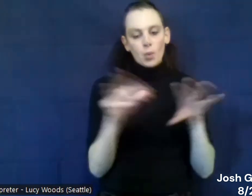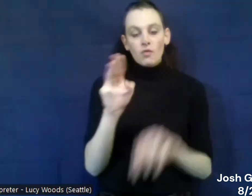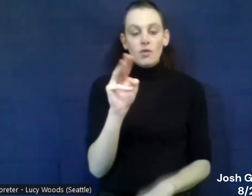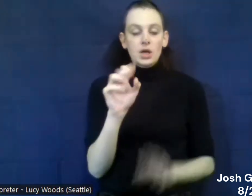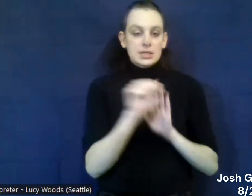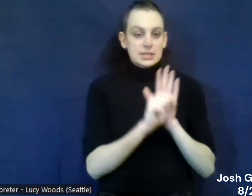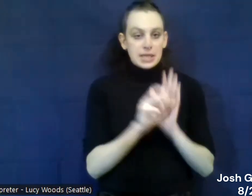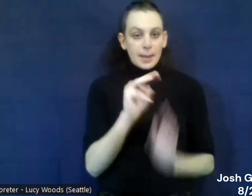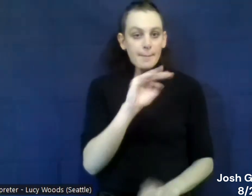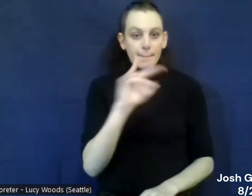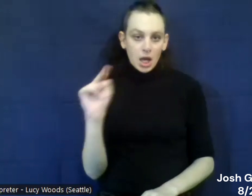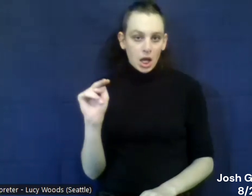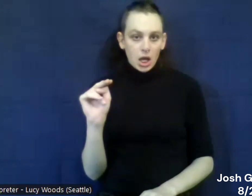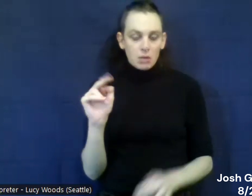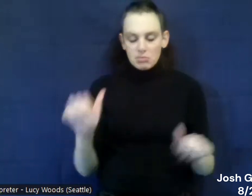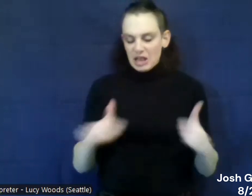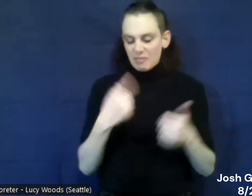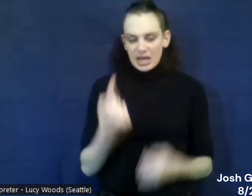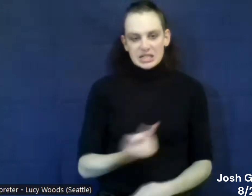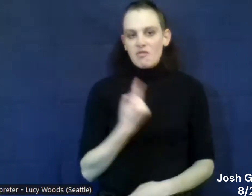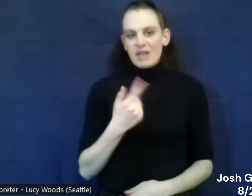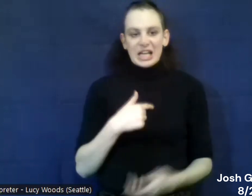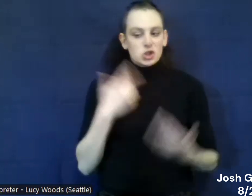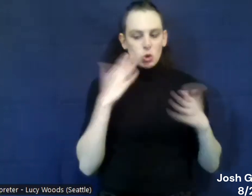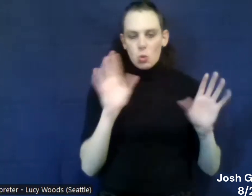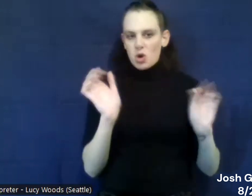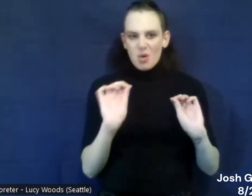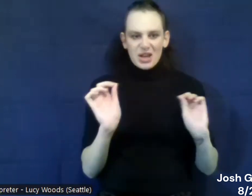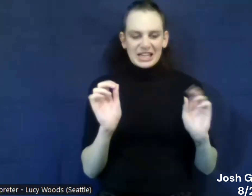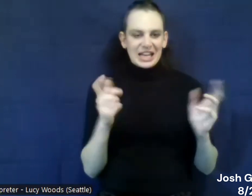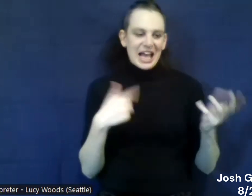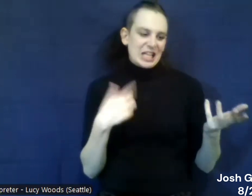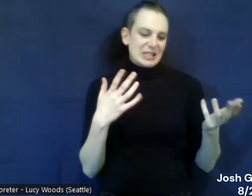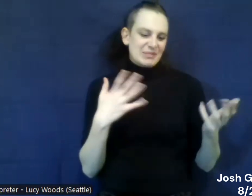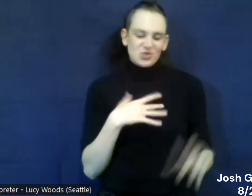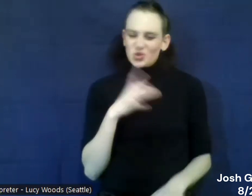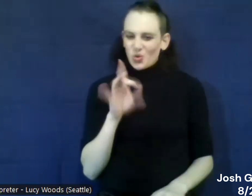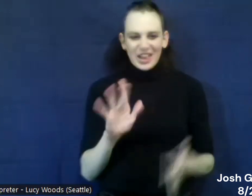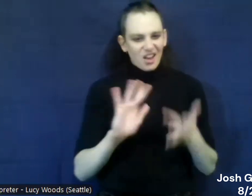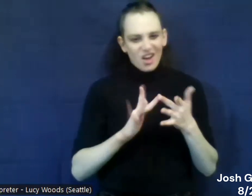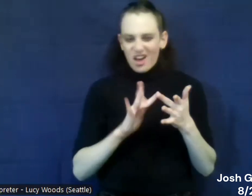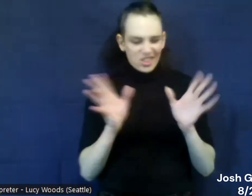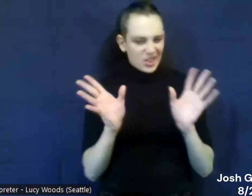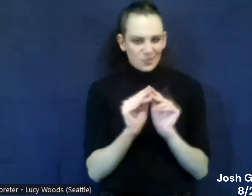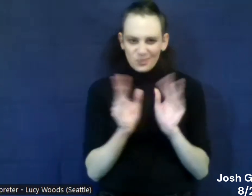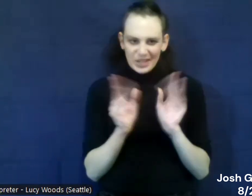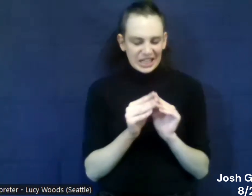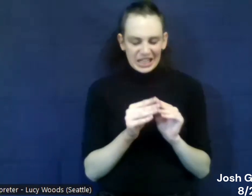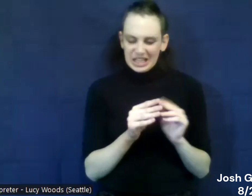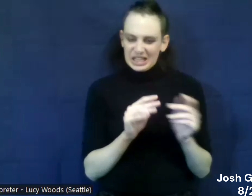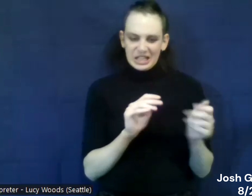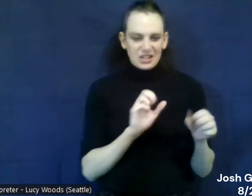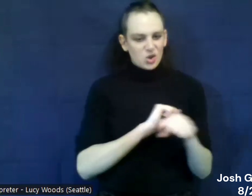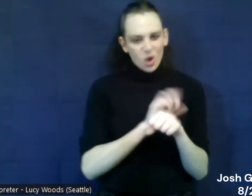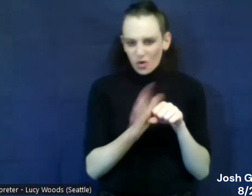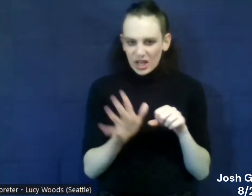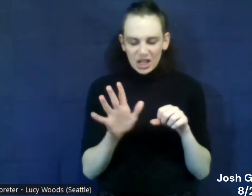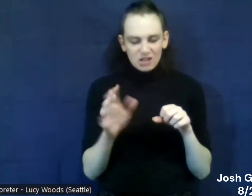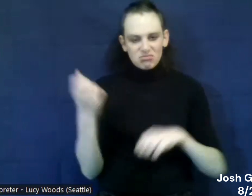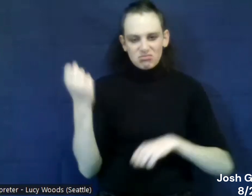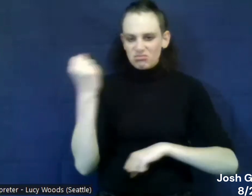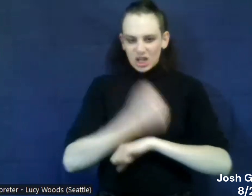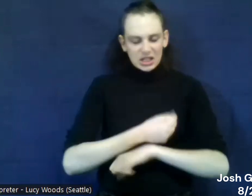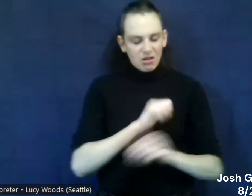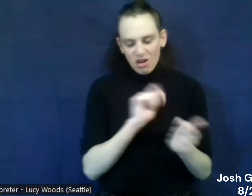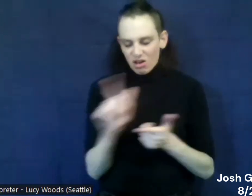own. I don't know anybody. I don't really like the idea of the online meetings. We're all in lockdown, yada, yada, yada.